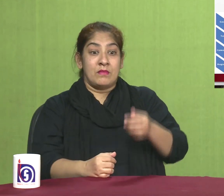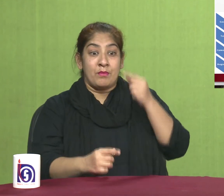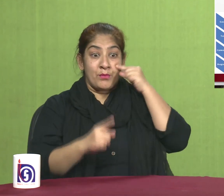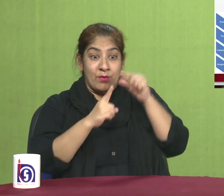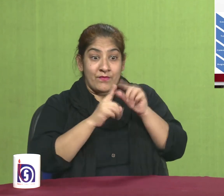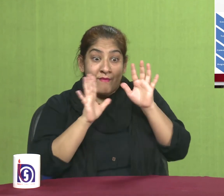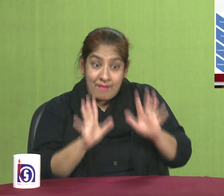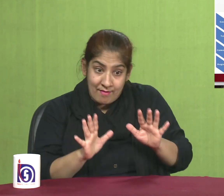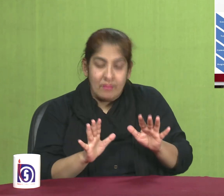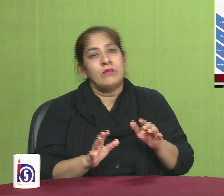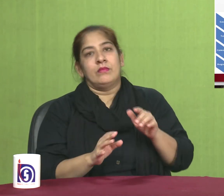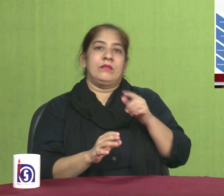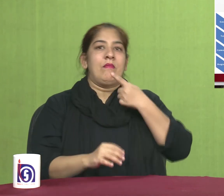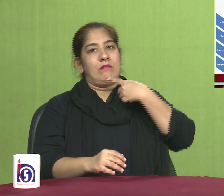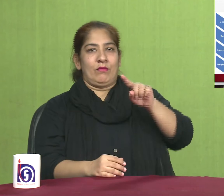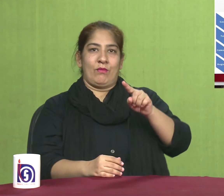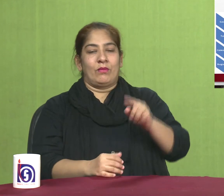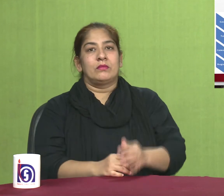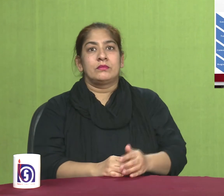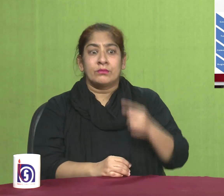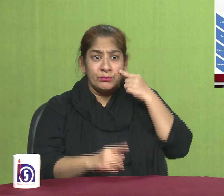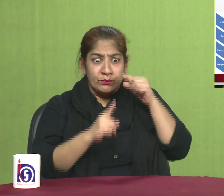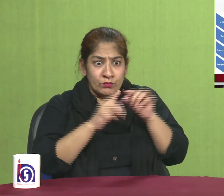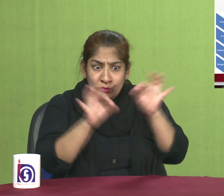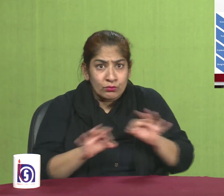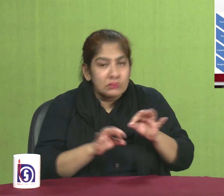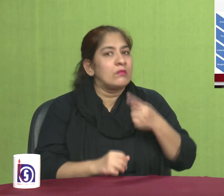first one is security.